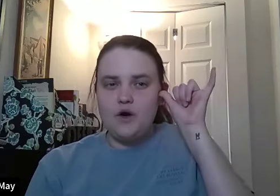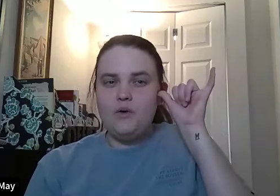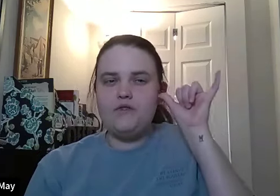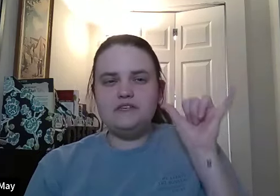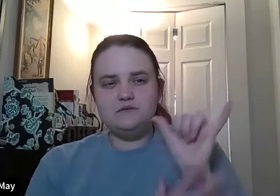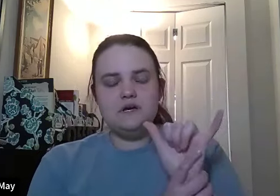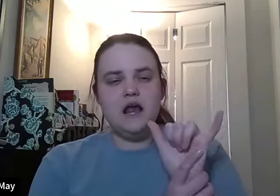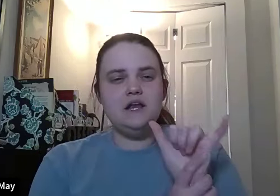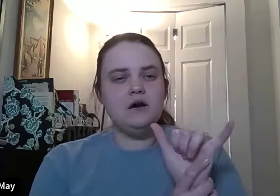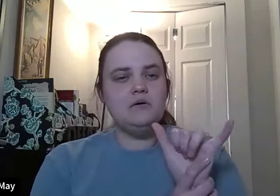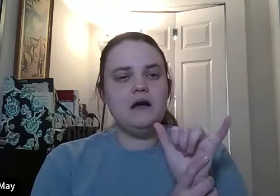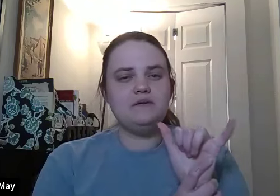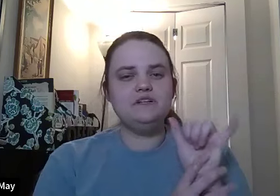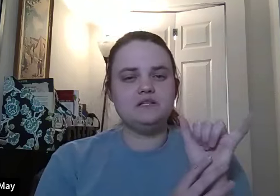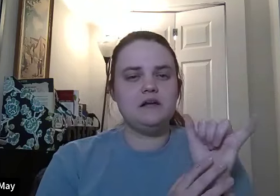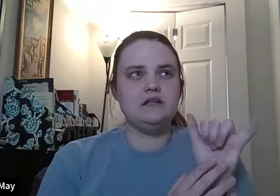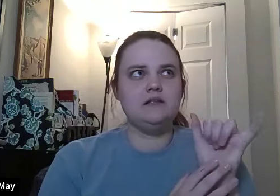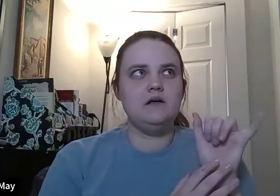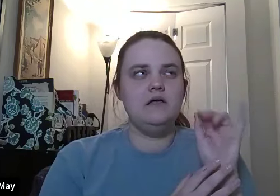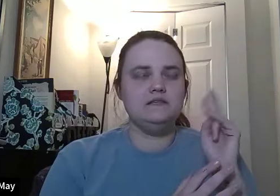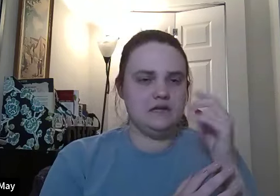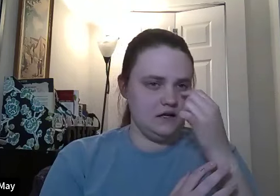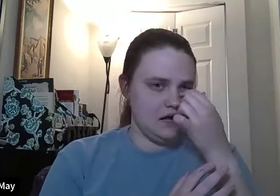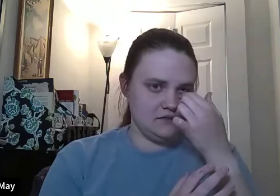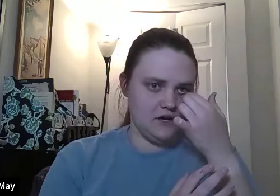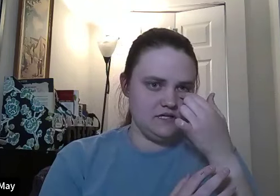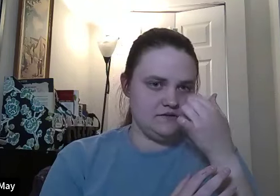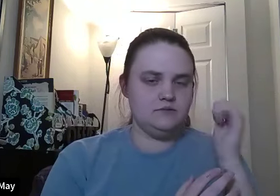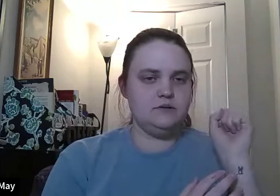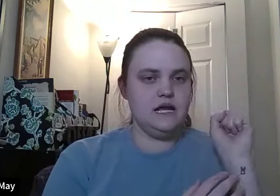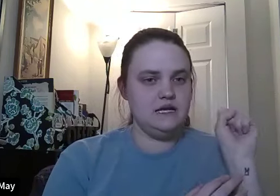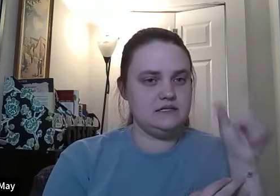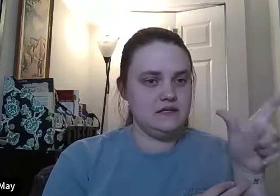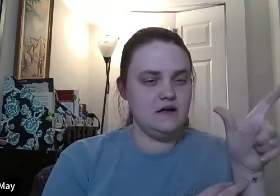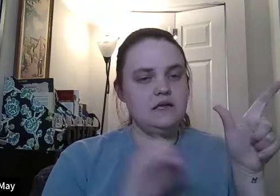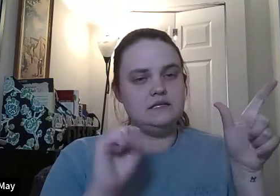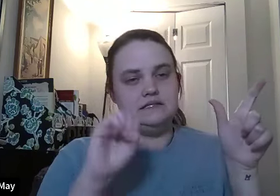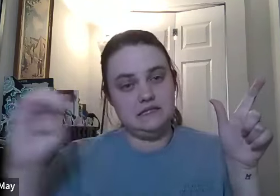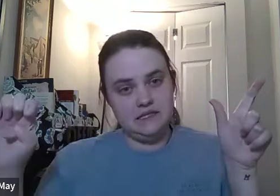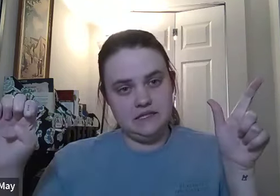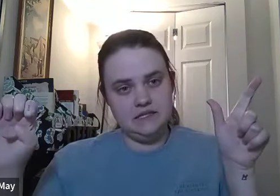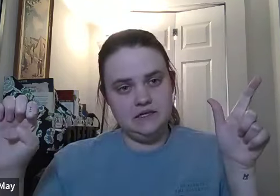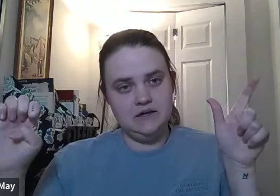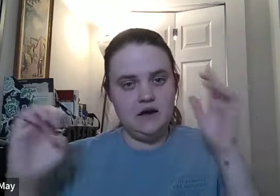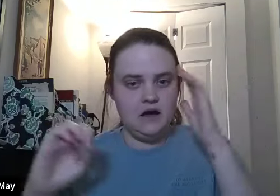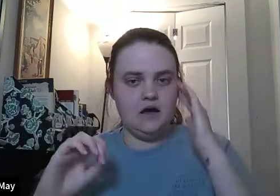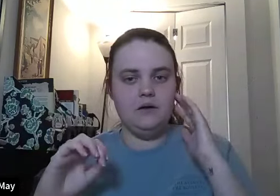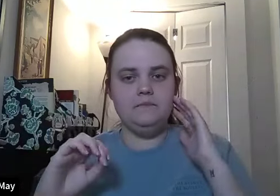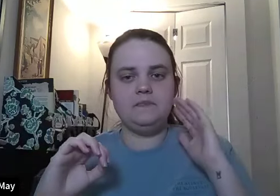So this one, I think we talked about it in the second class about the difference between ASL and C. So